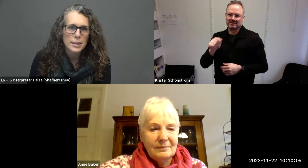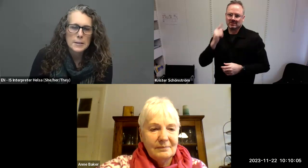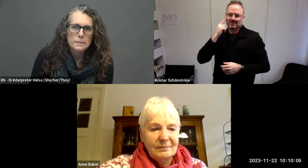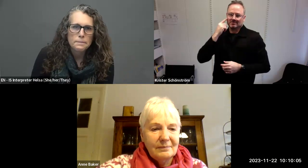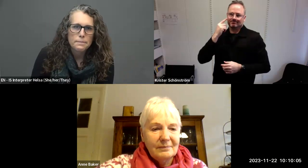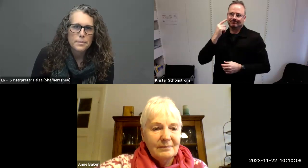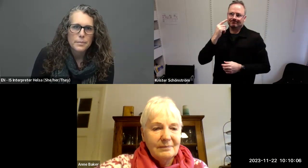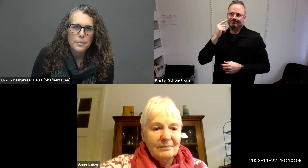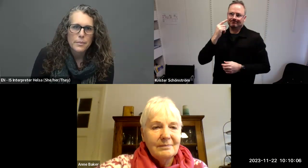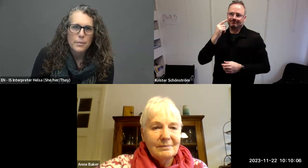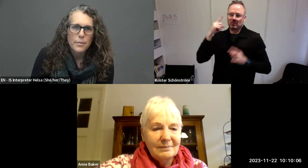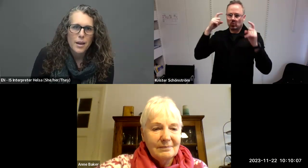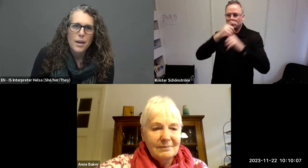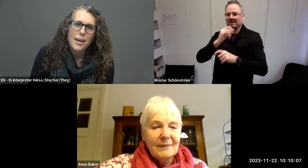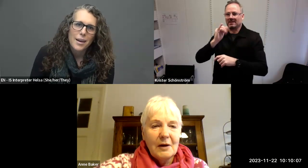assessment.